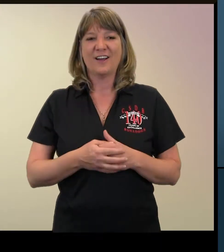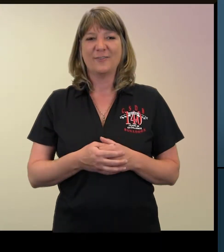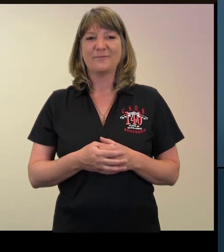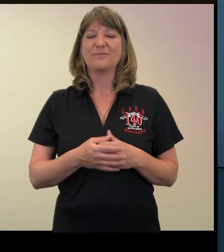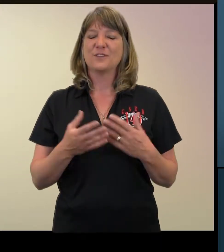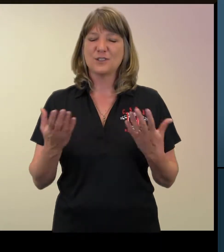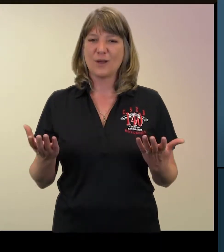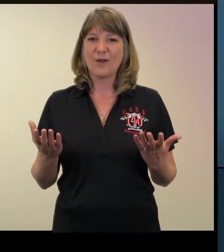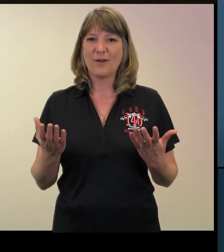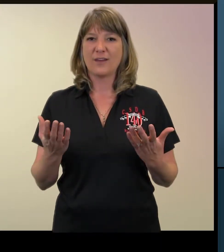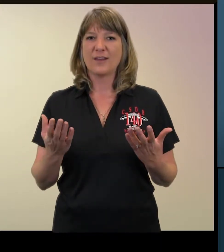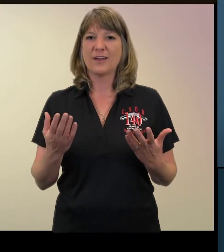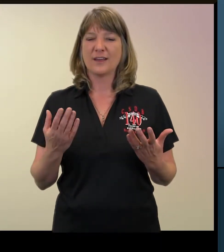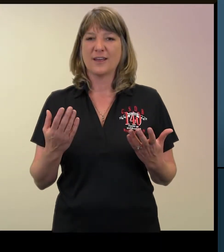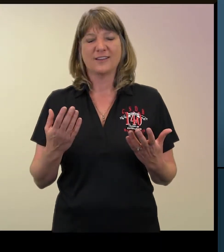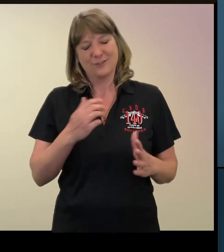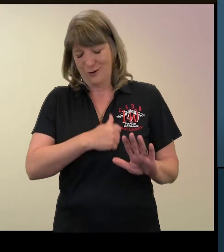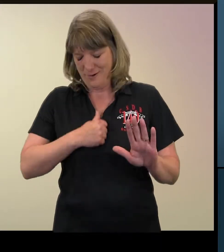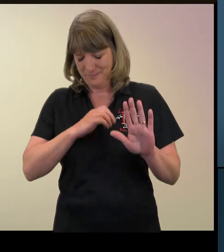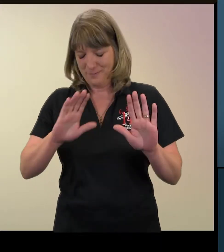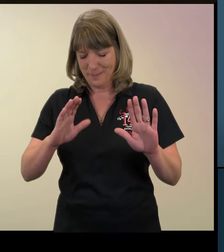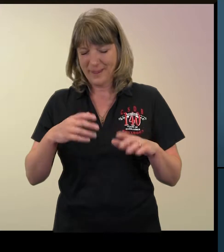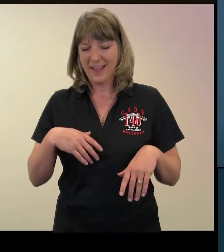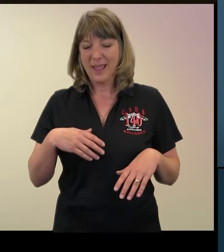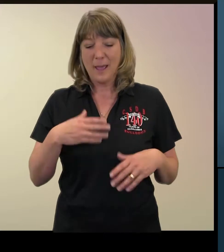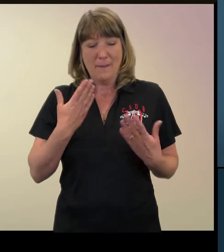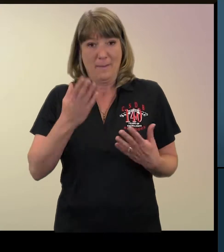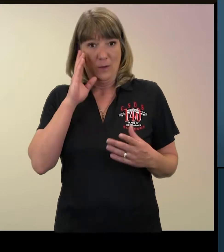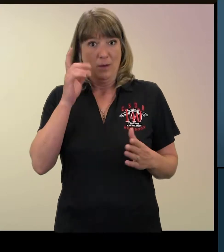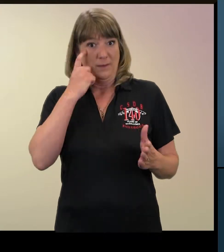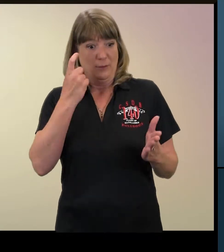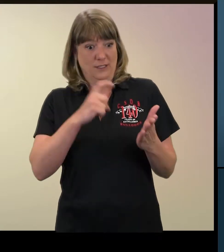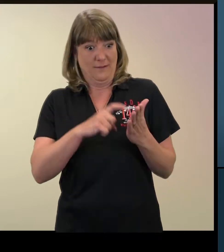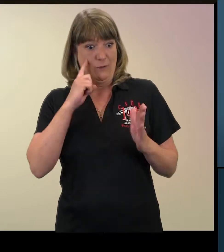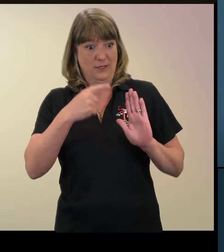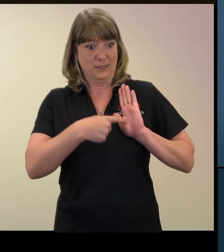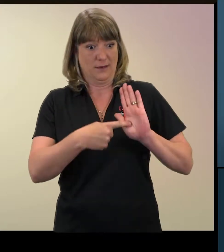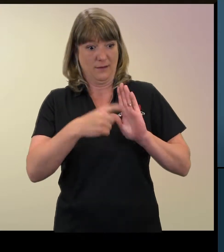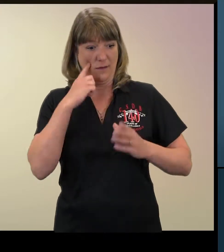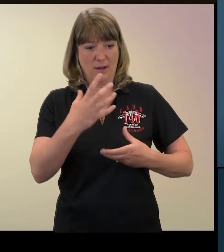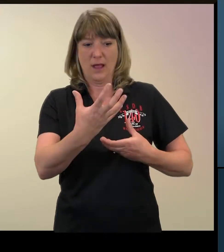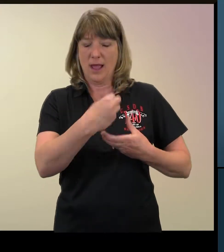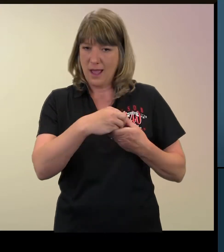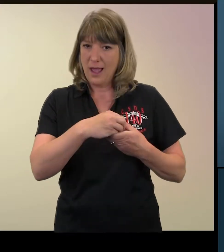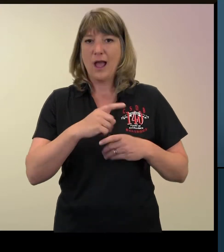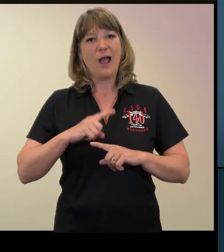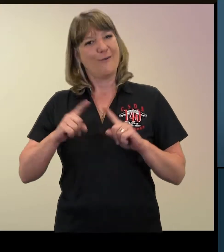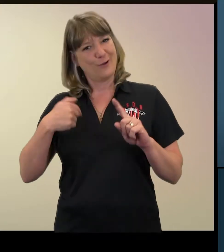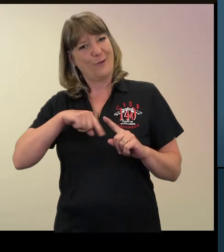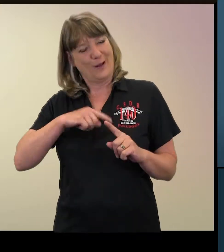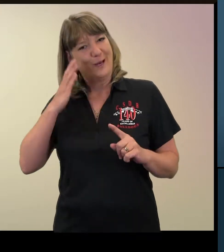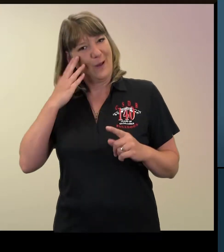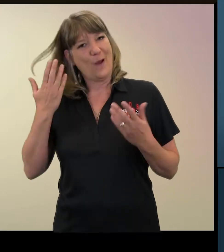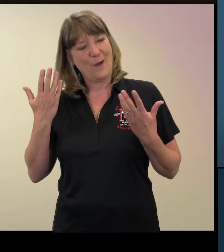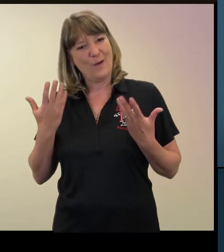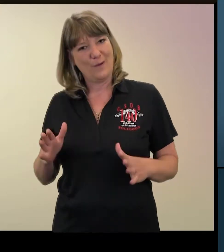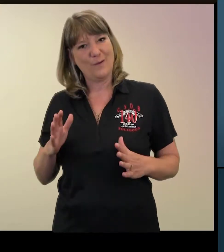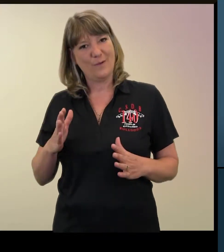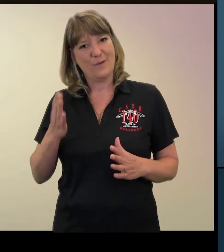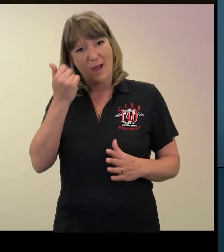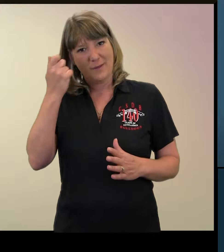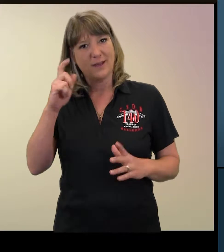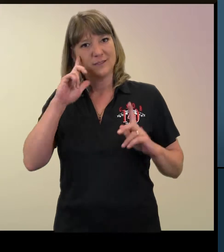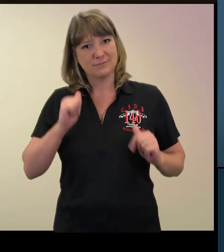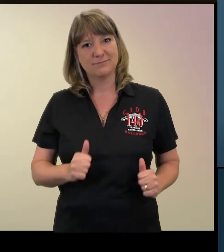so that might be perceived as a symptom of autism. However, we know that that's due to their reduced